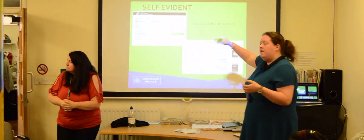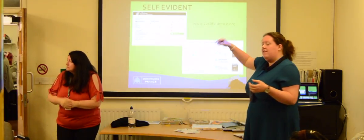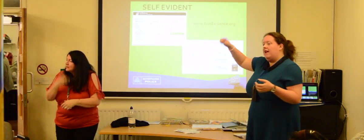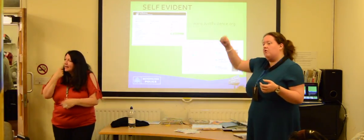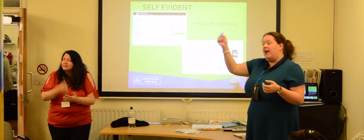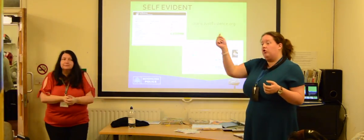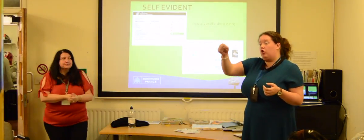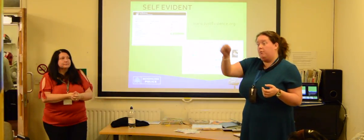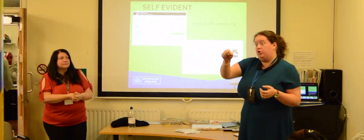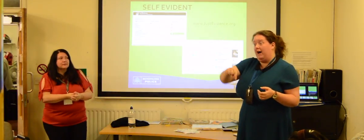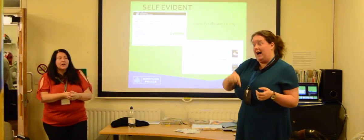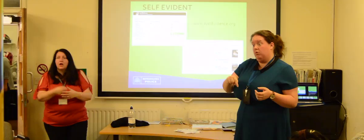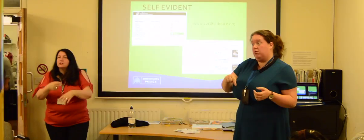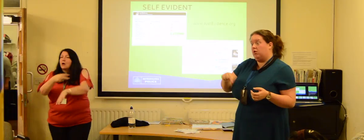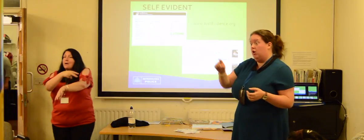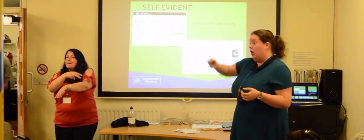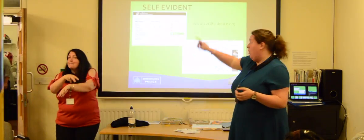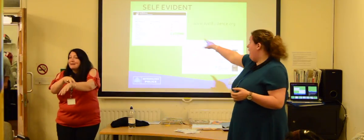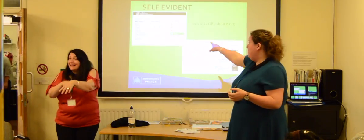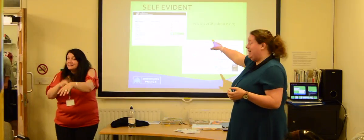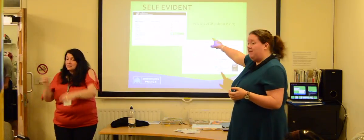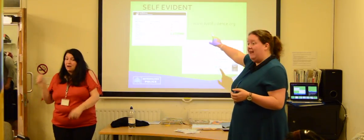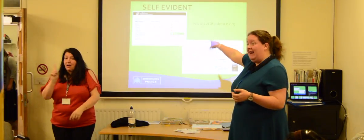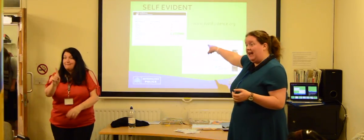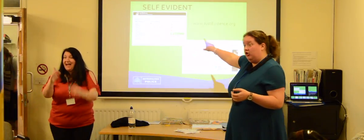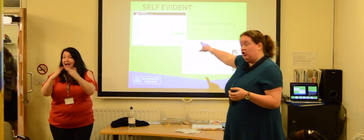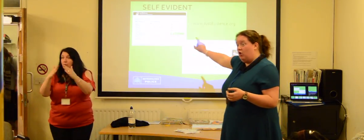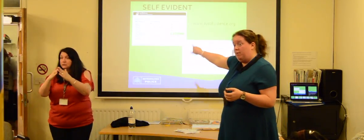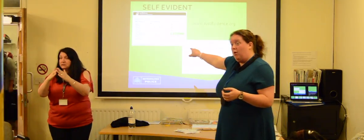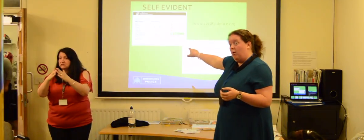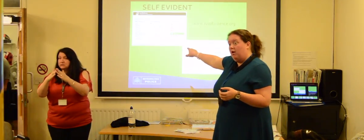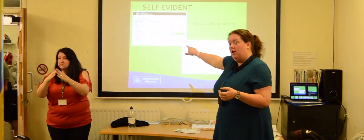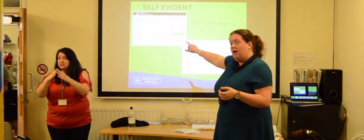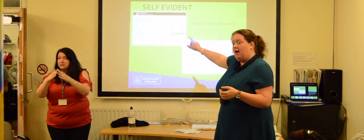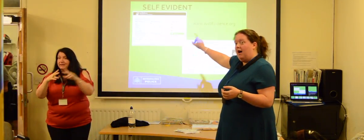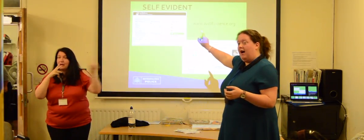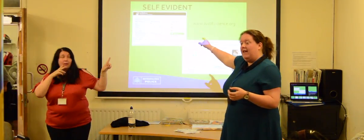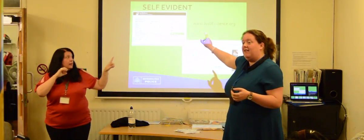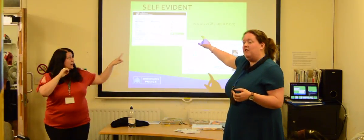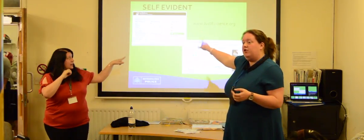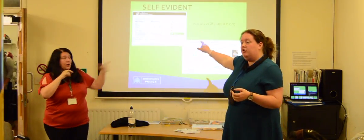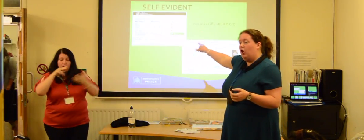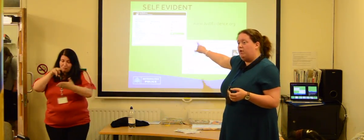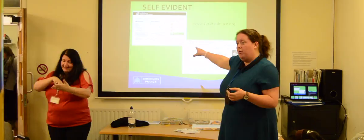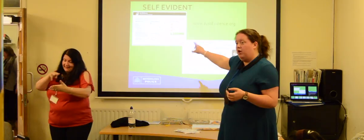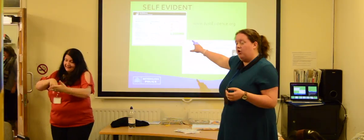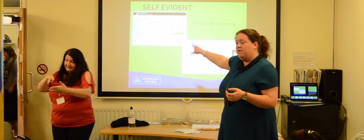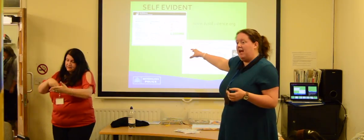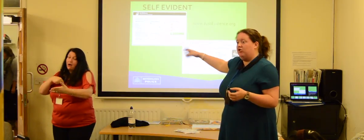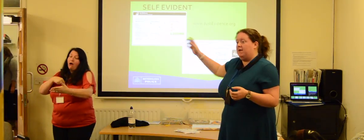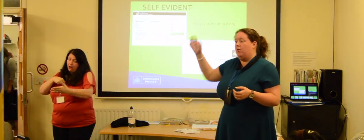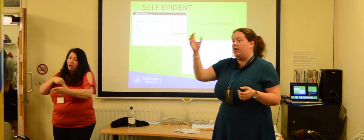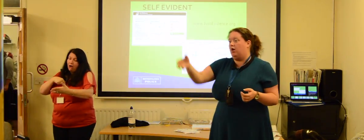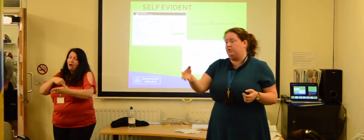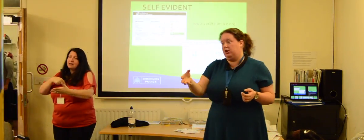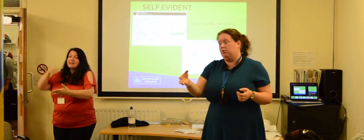The officer that is arranged to come to your house will then be given the link to your report, and they can then view your report and your